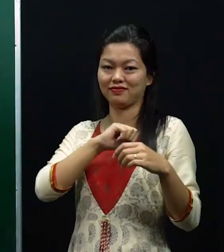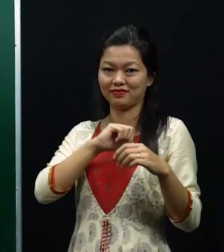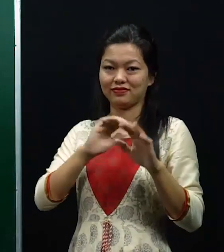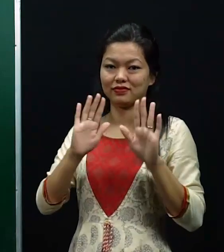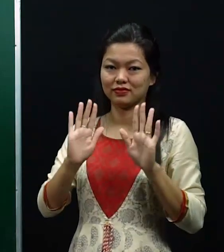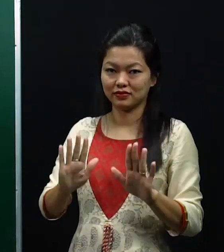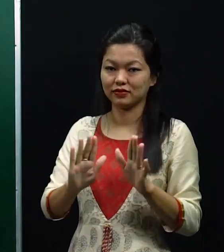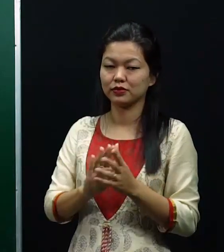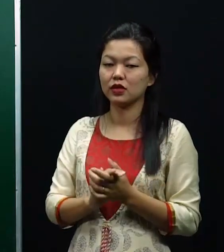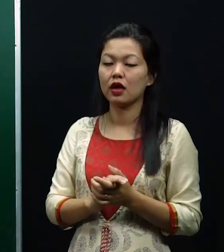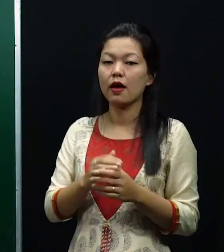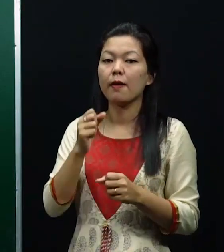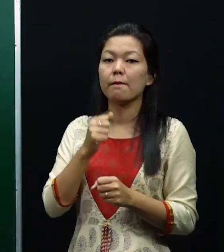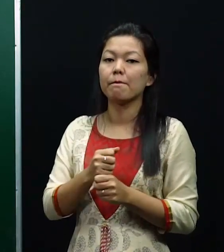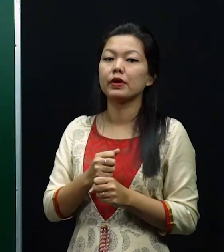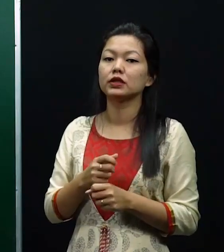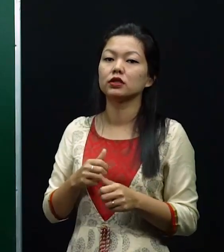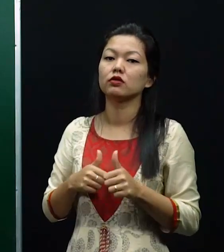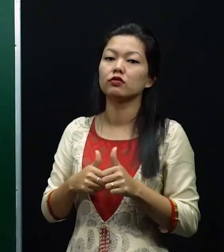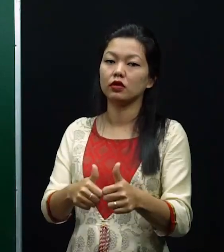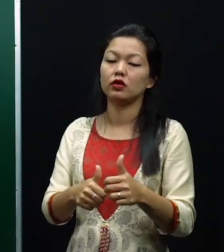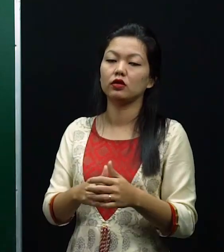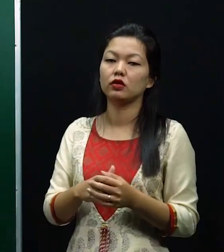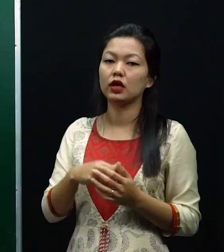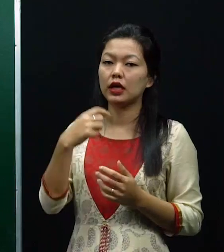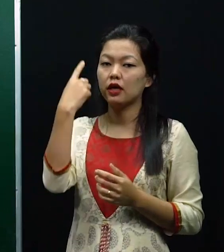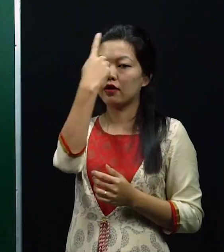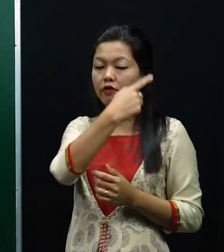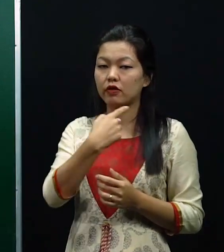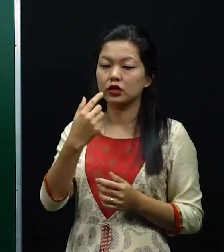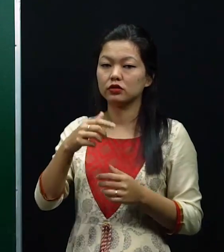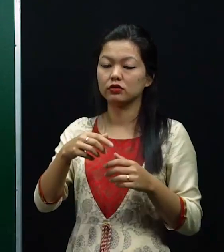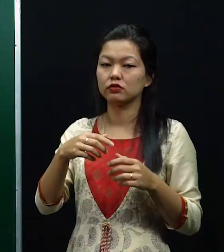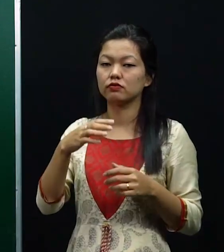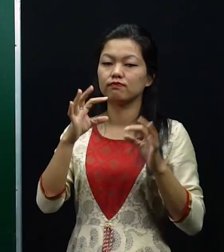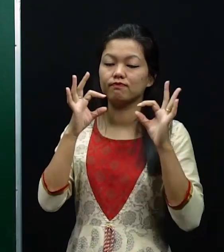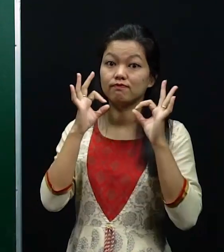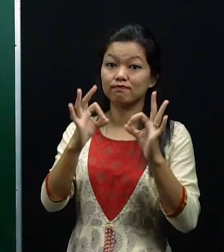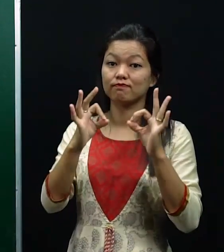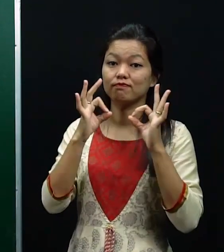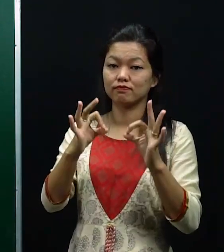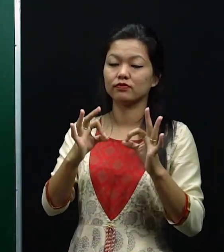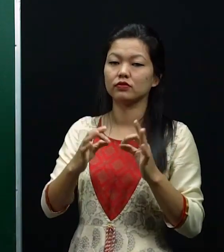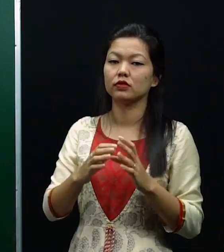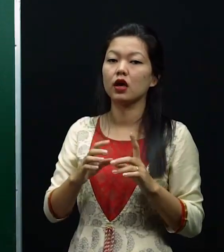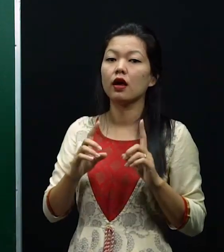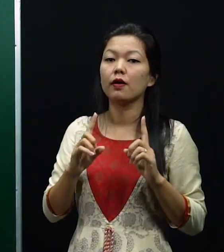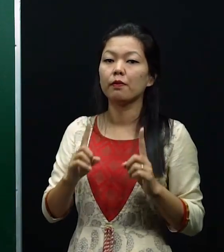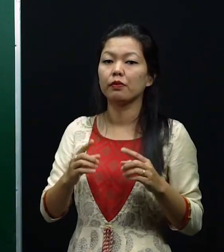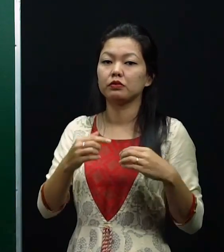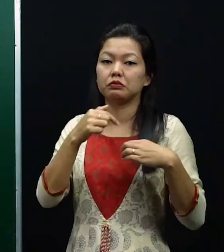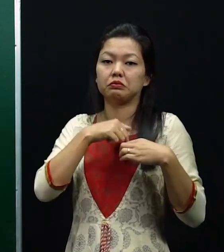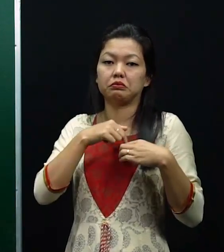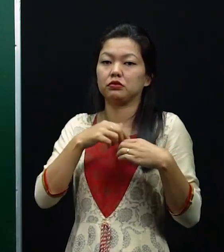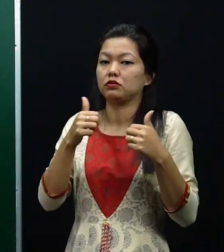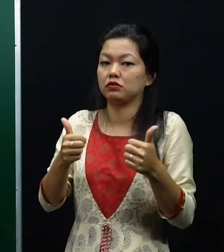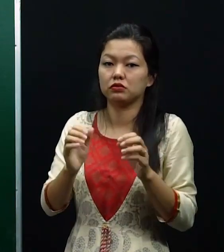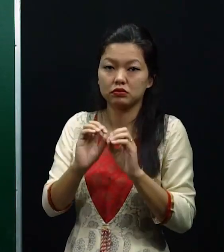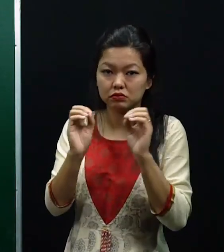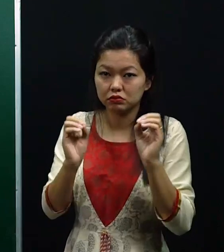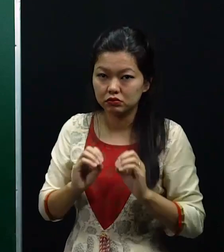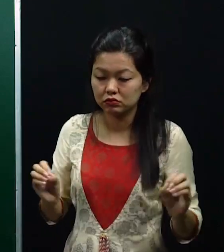good man or a very good character that you have been worshipping, but if you do not have the qualities that that person has,